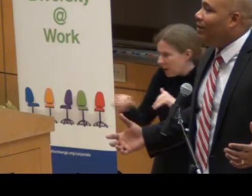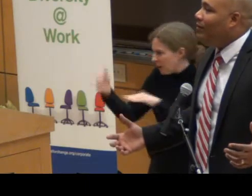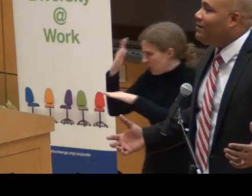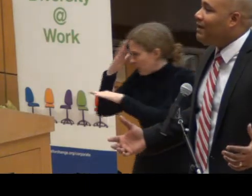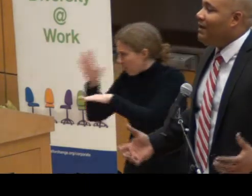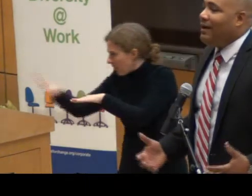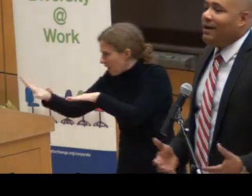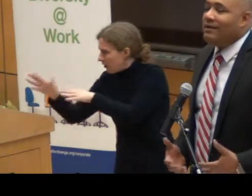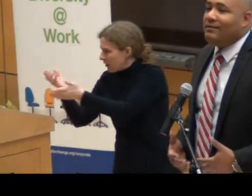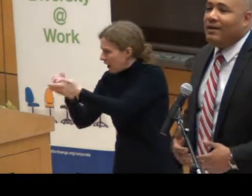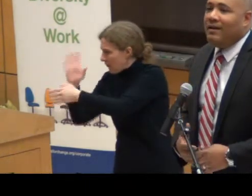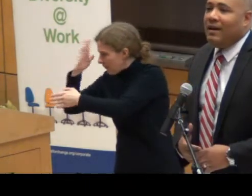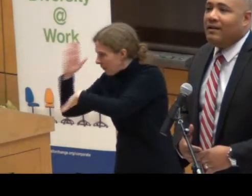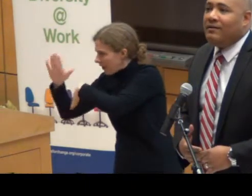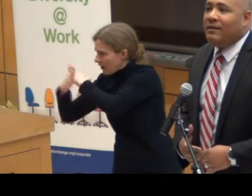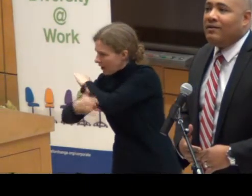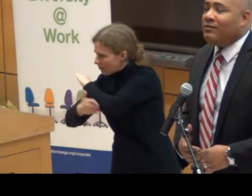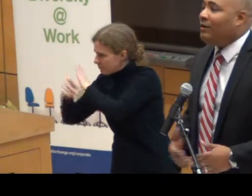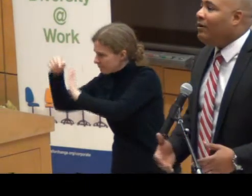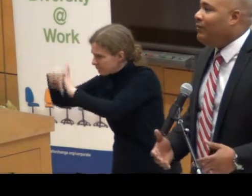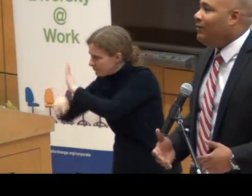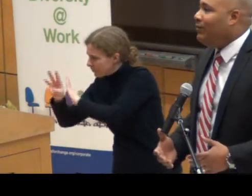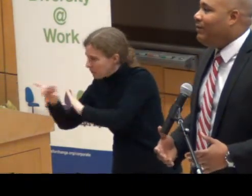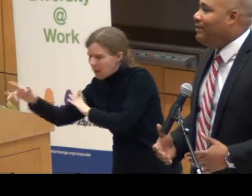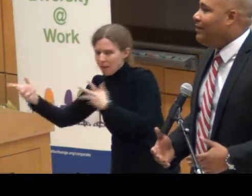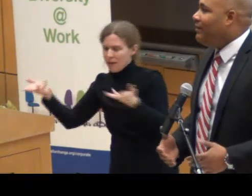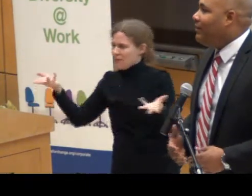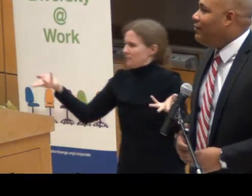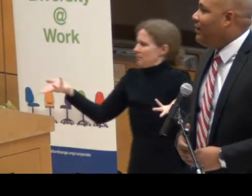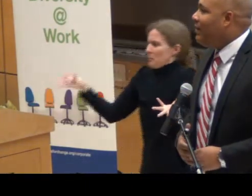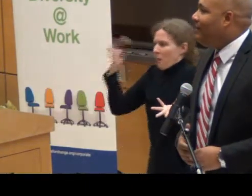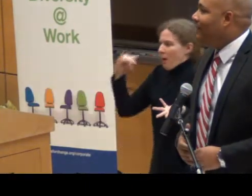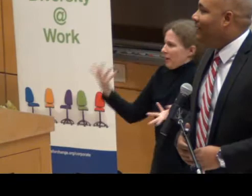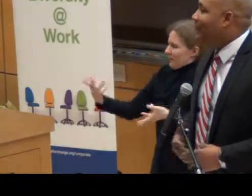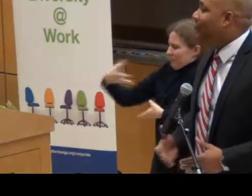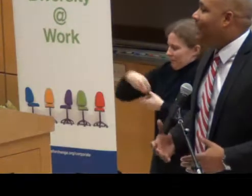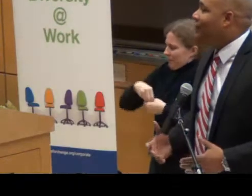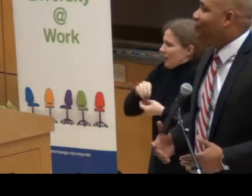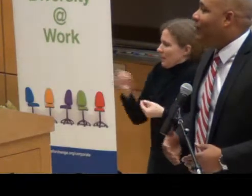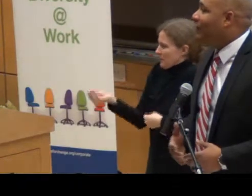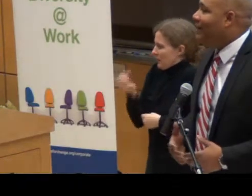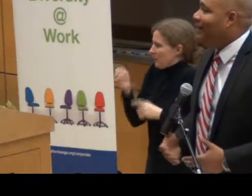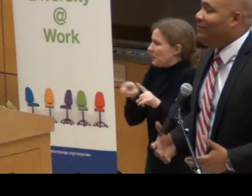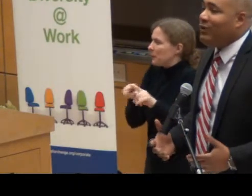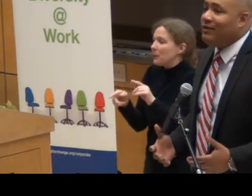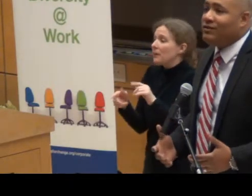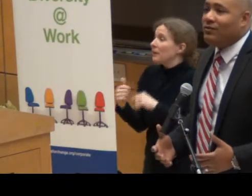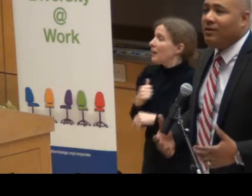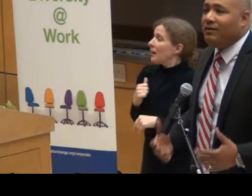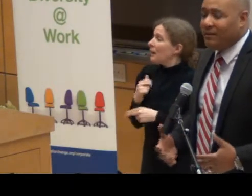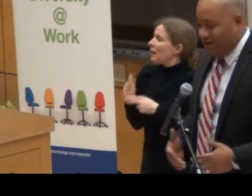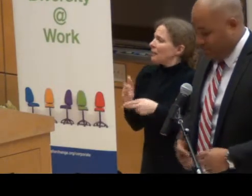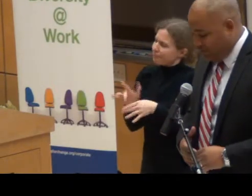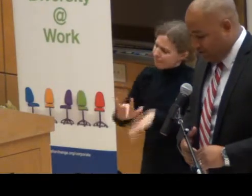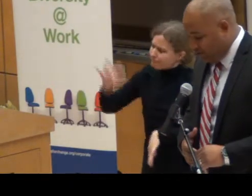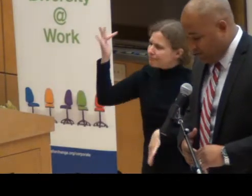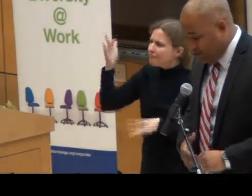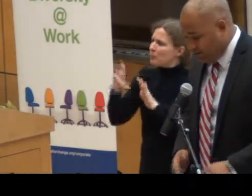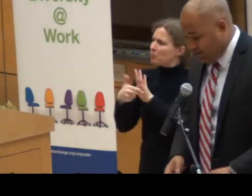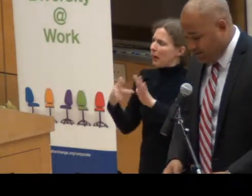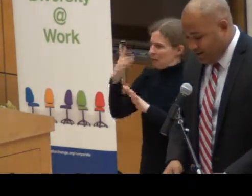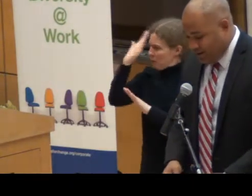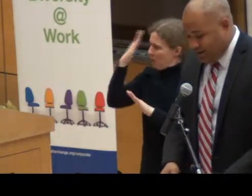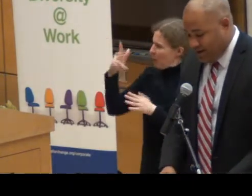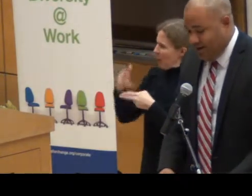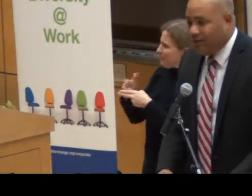local economies, and there's a lot of goodwill that's out there, the brand's strong, the Canadian brand is strong. Let's have those deals